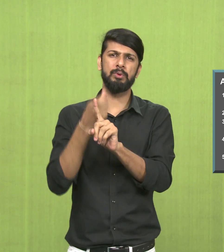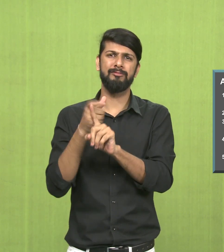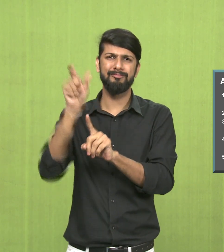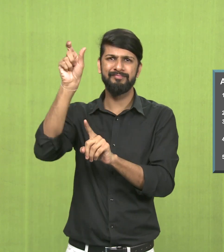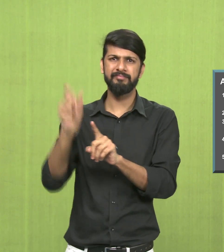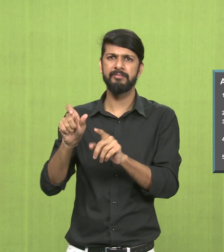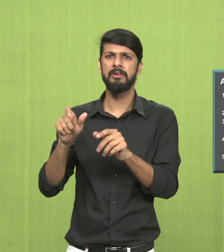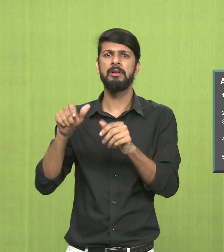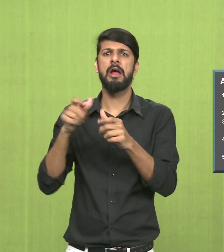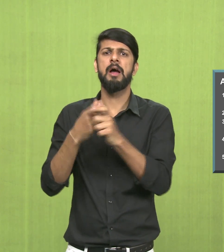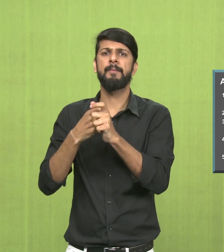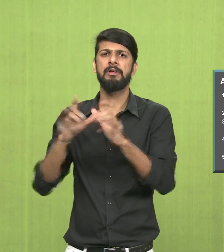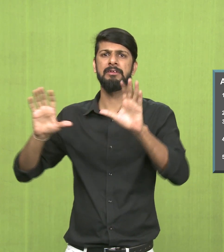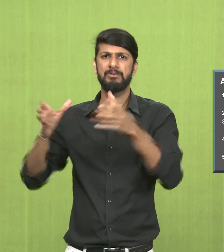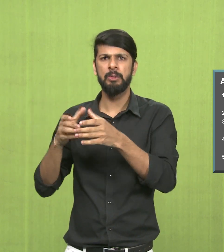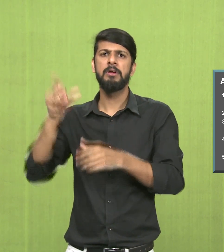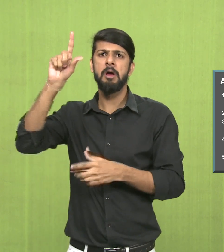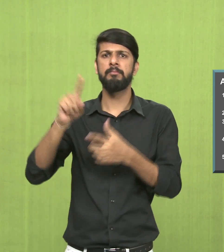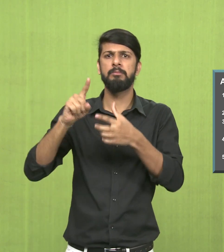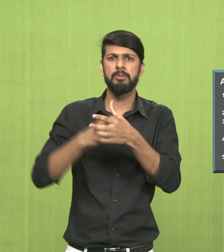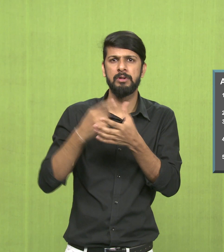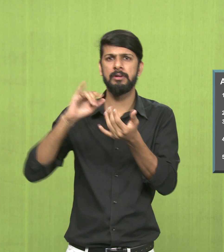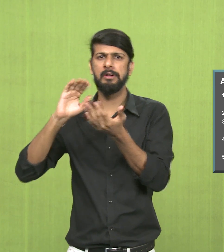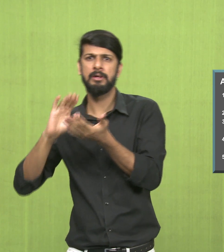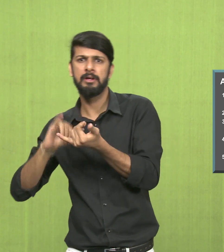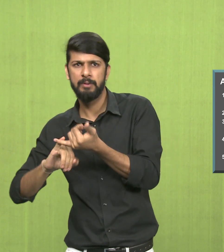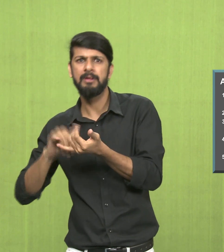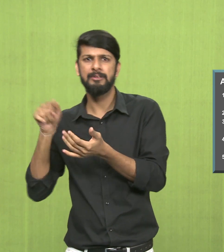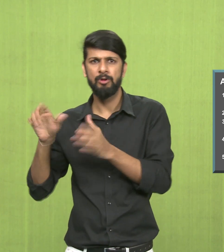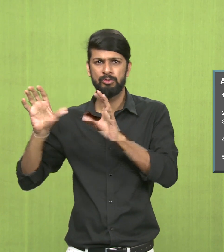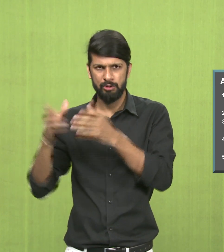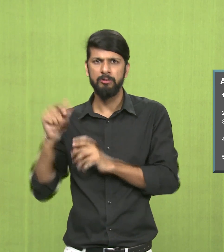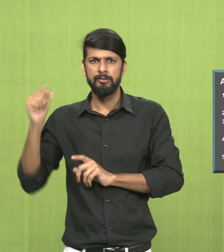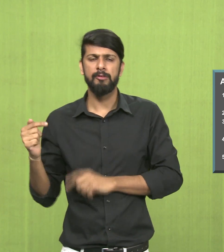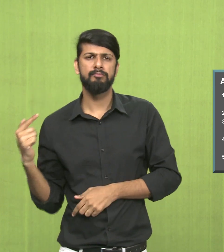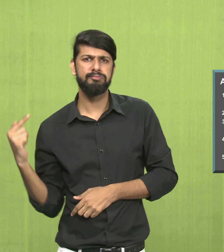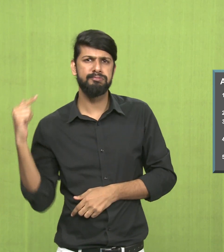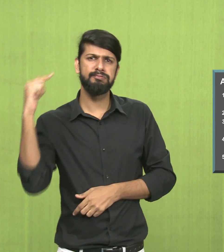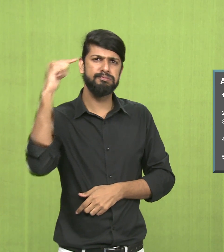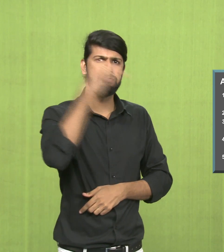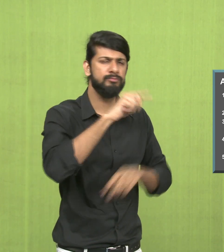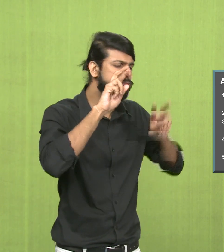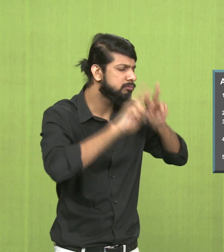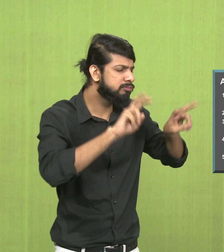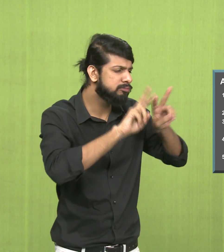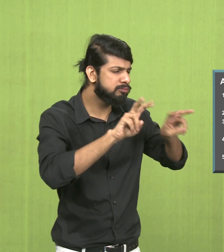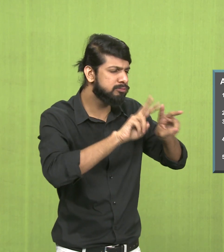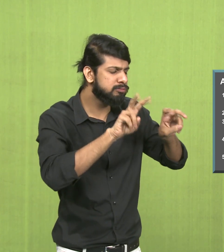These murals were discovered in 1819 by British Army officer John Smith.